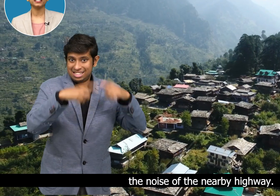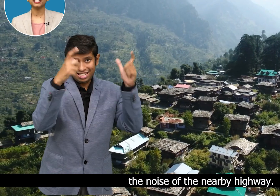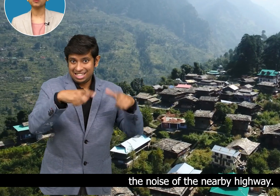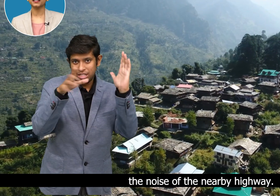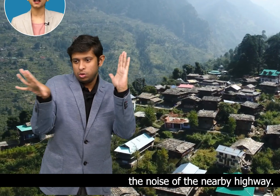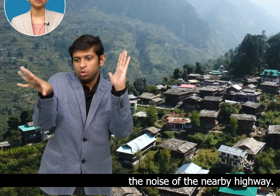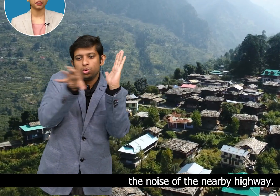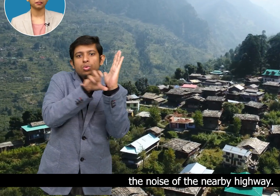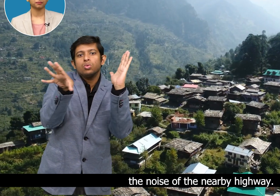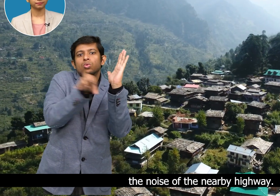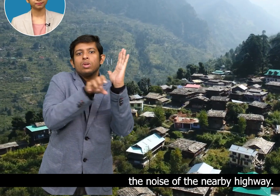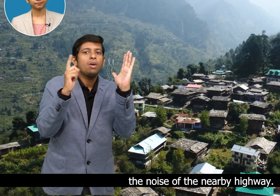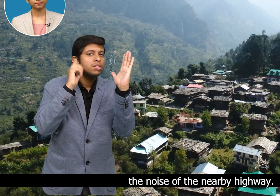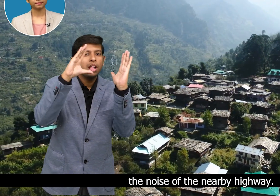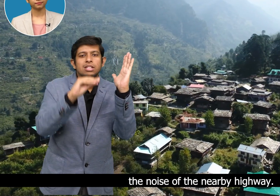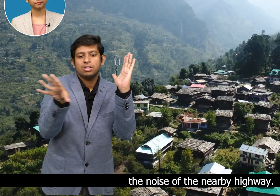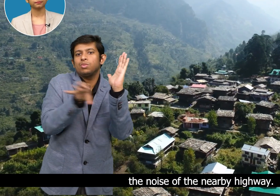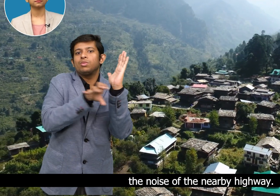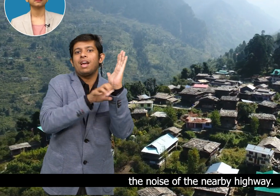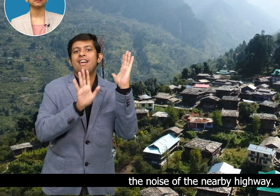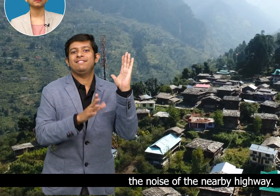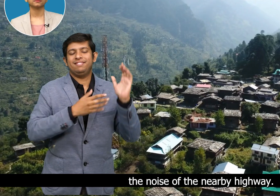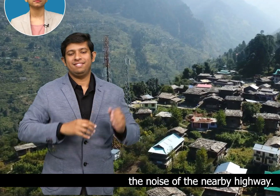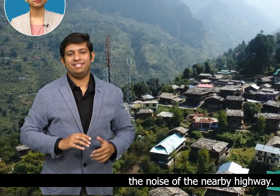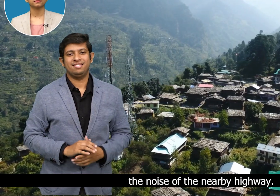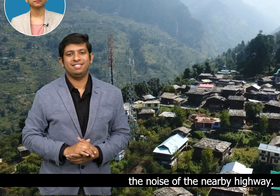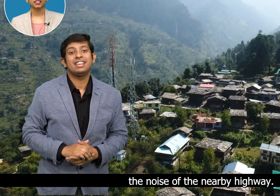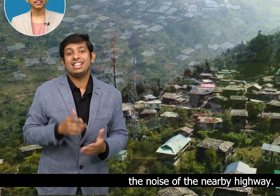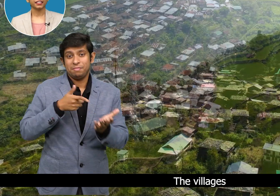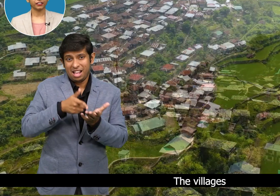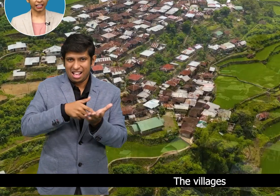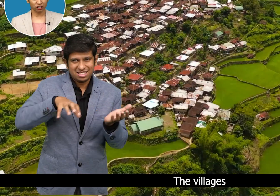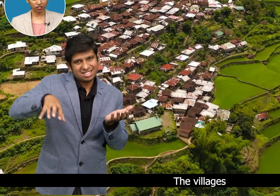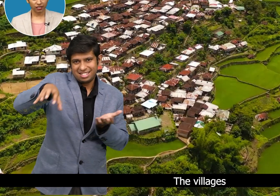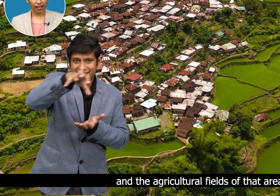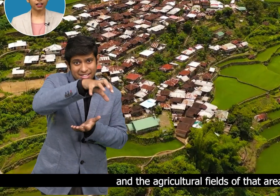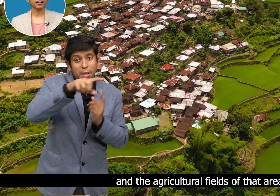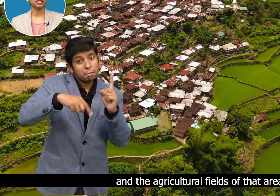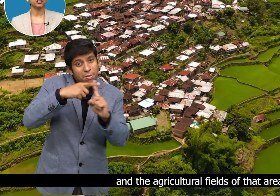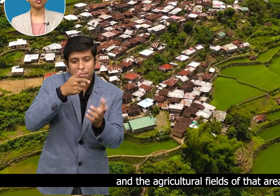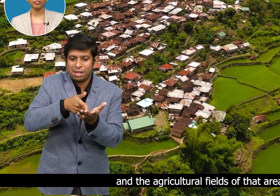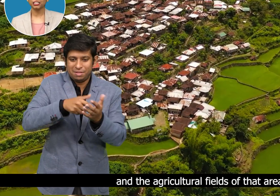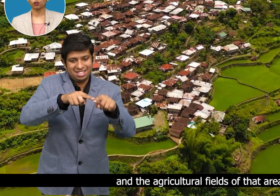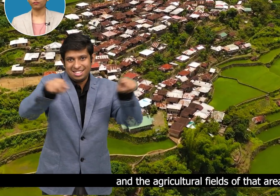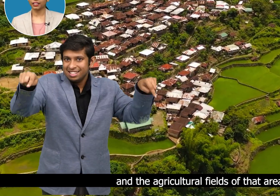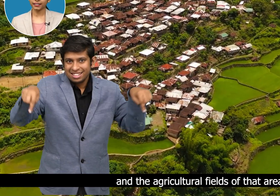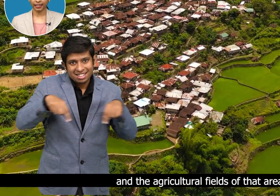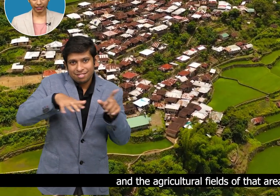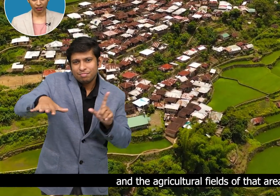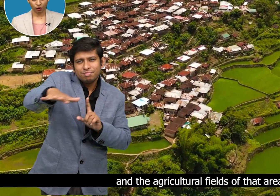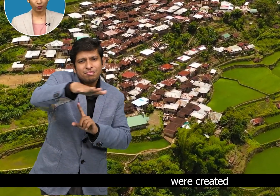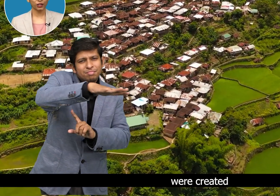the noise of the nearby highway. The villages and the agriculture fields of